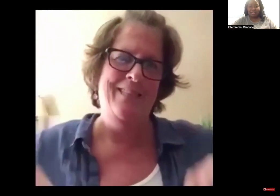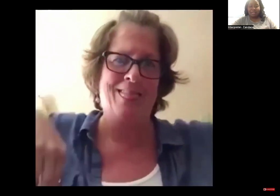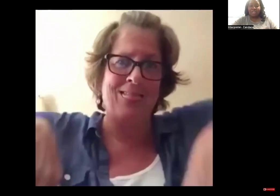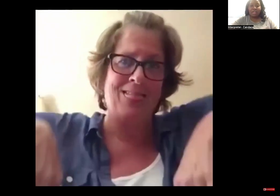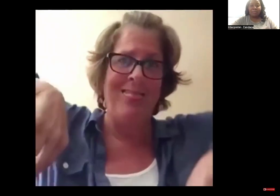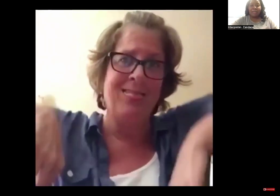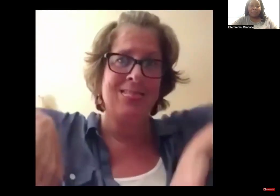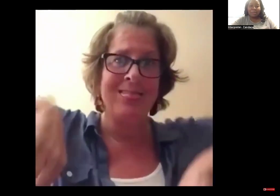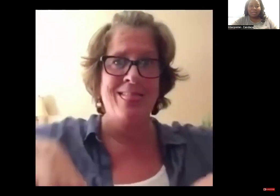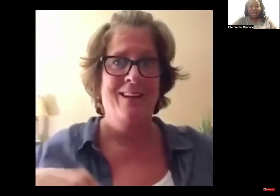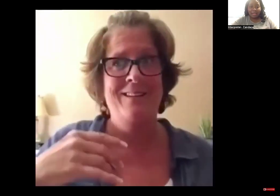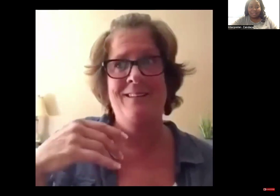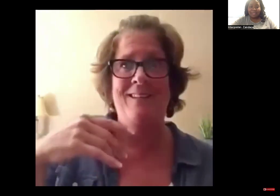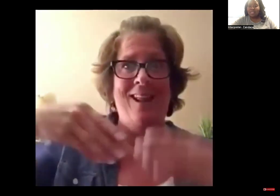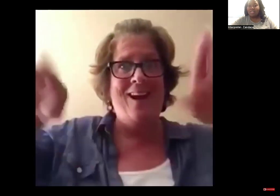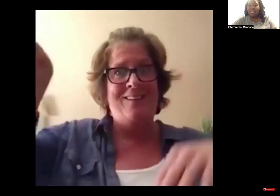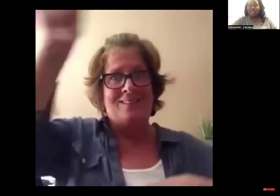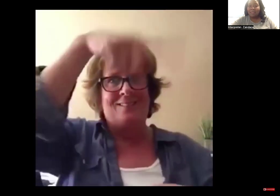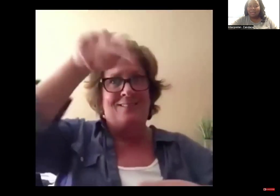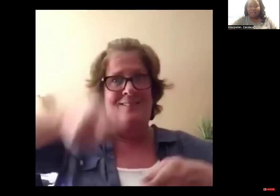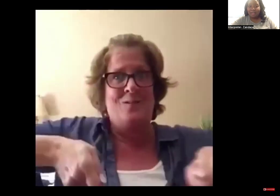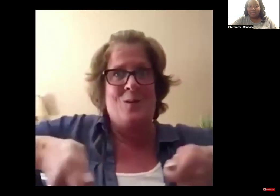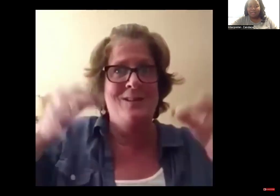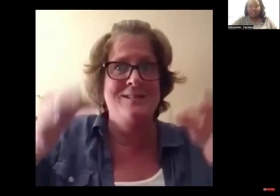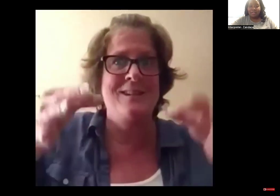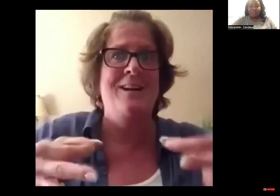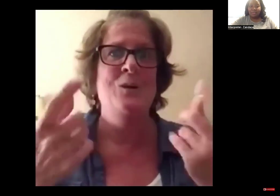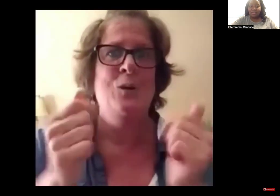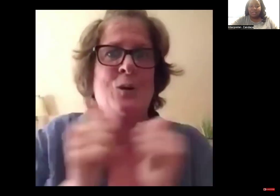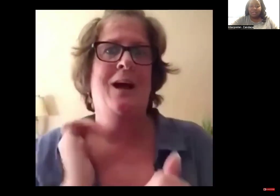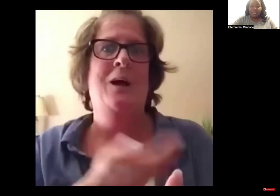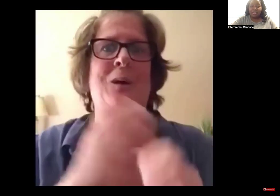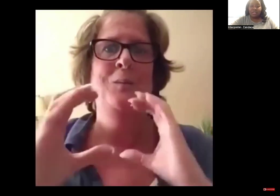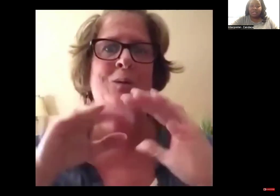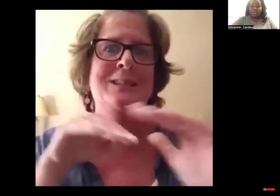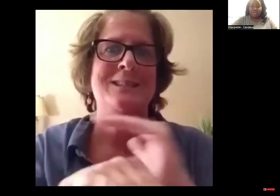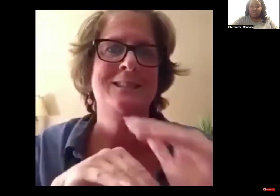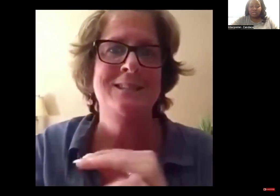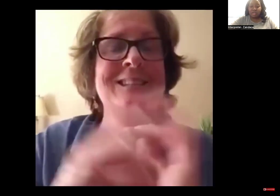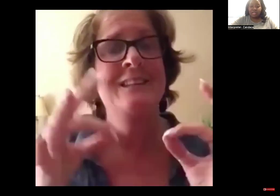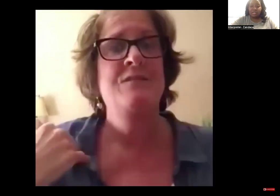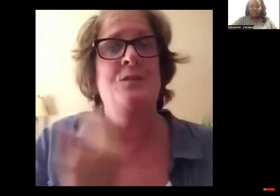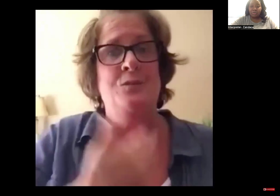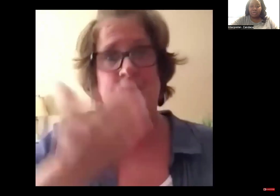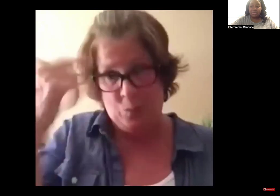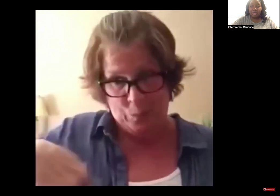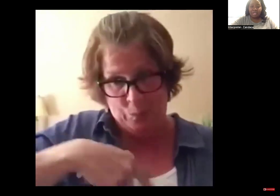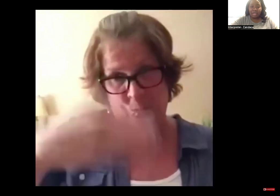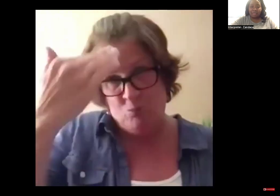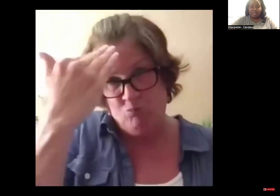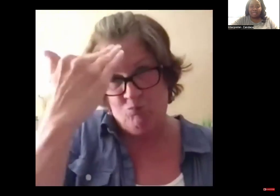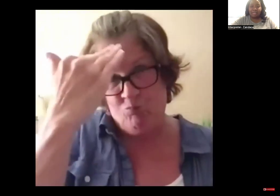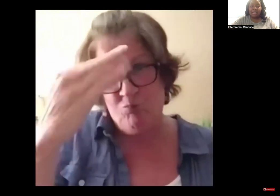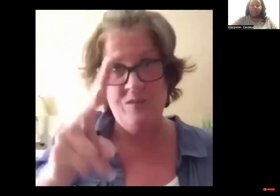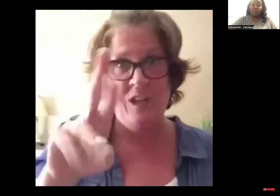right. They're like playing with people's lives. So this can't be right. Th- they're trying to control